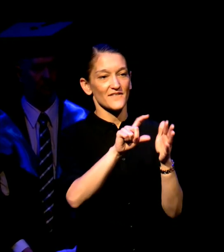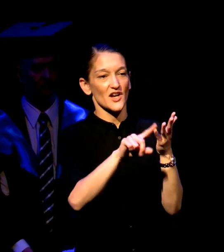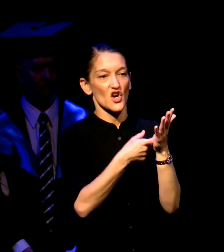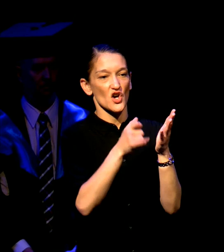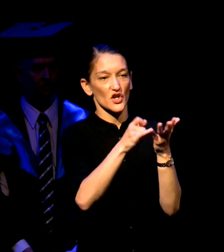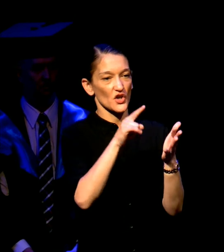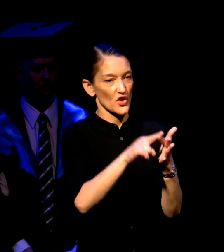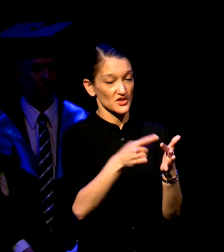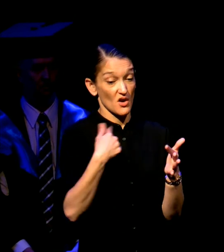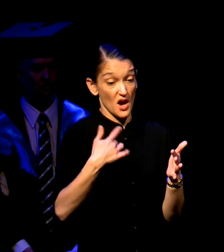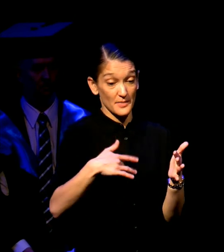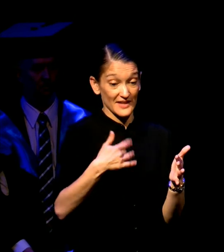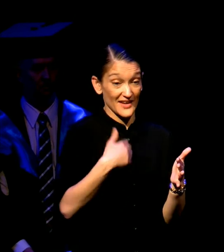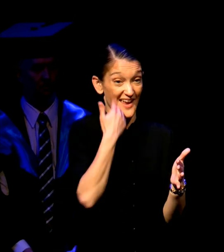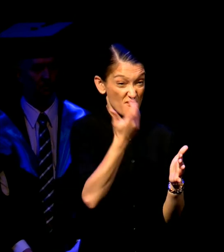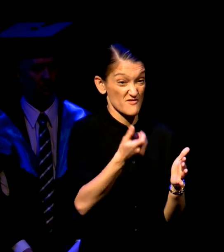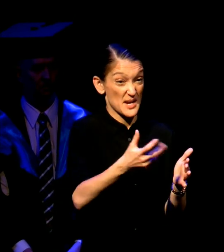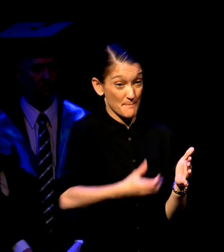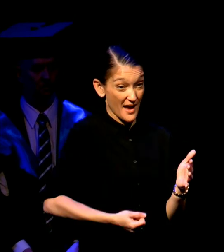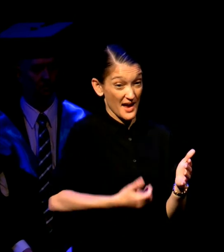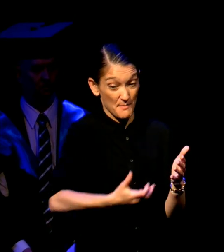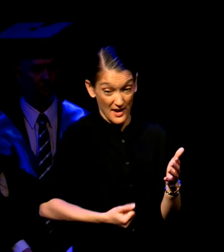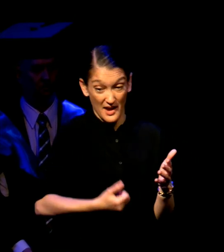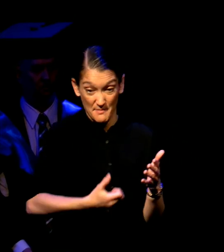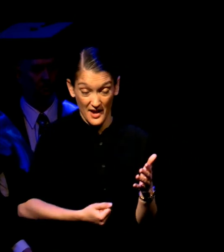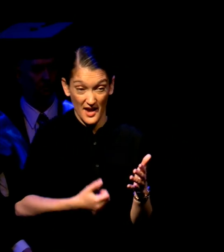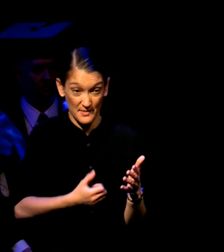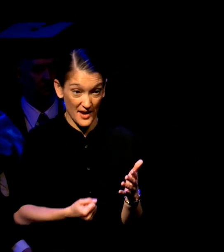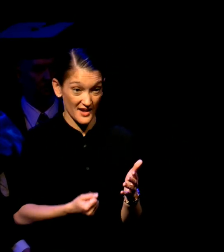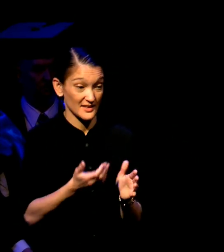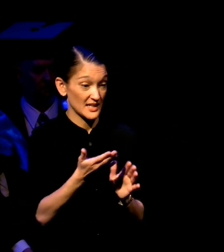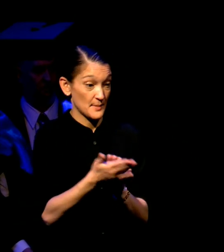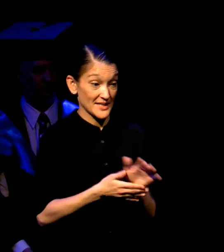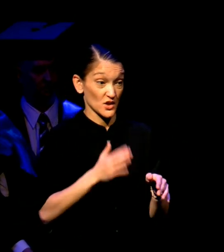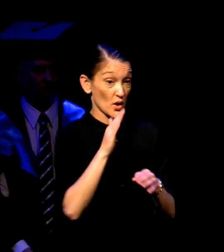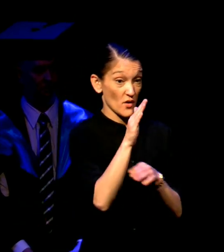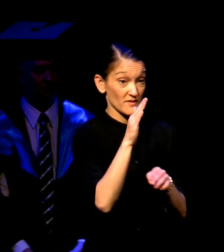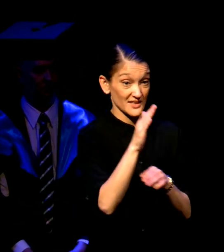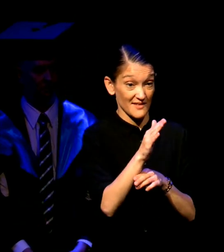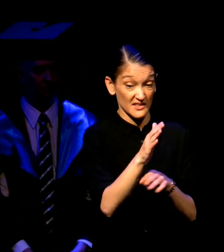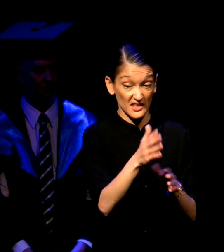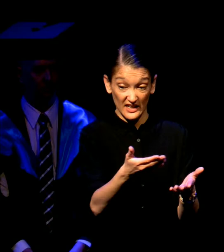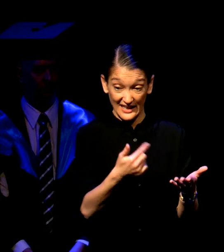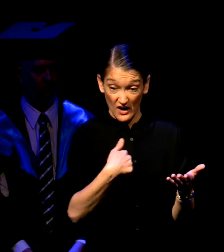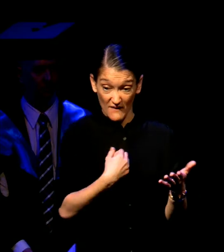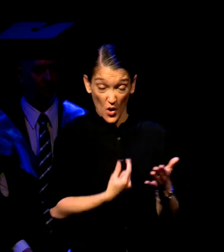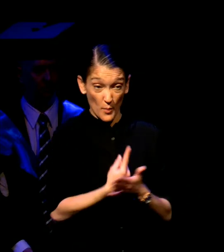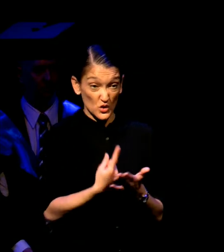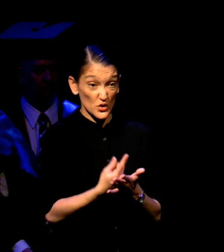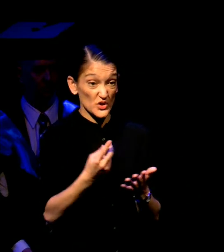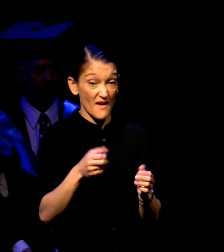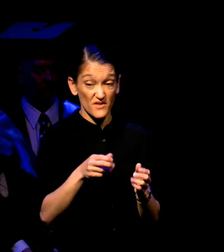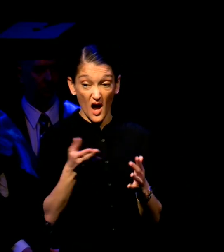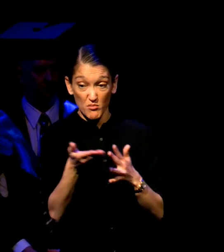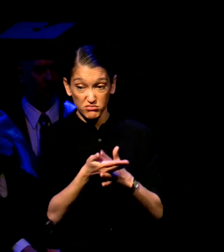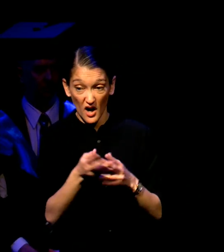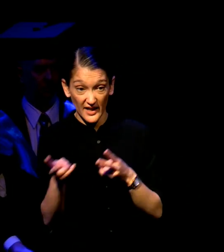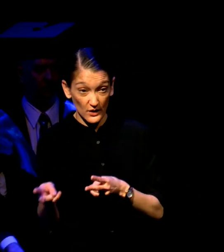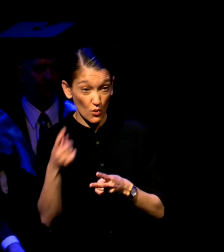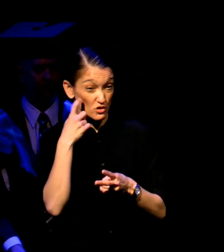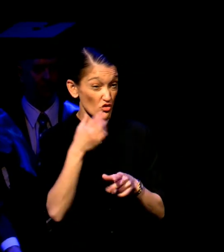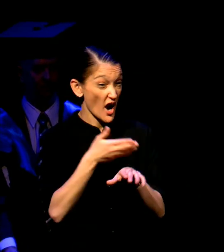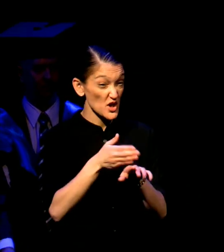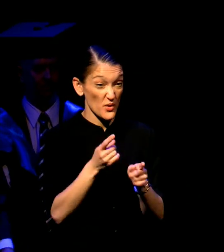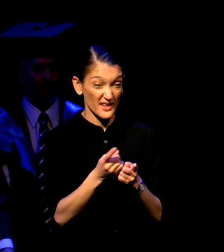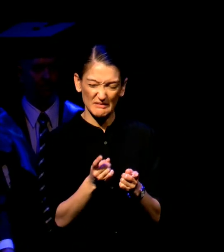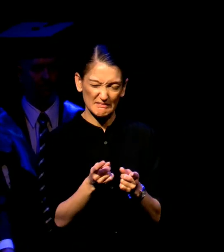of my gigs took me overseas, and they certainly didn't allow me the luxury to take a break and try my hand at anything new.